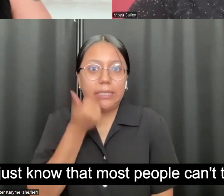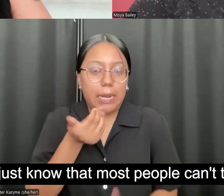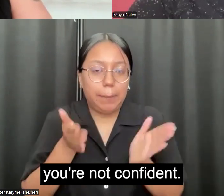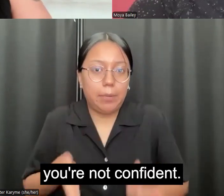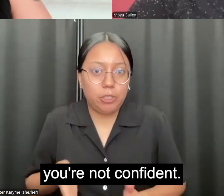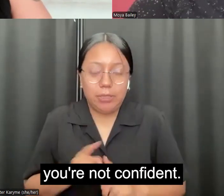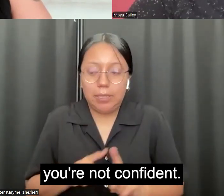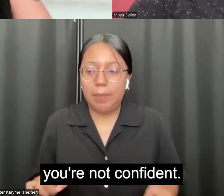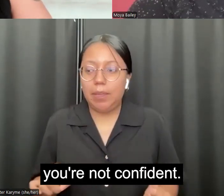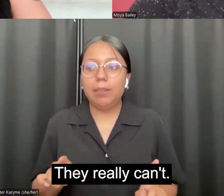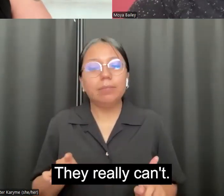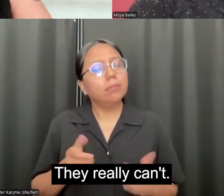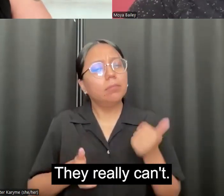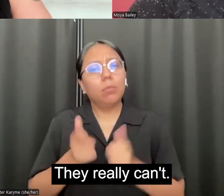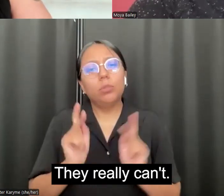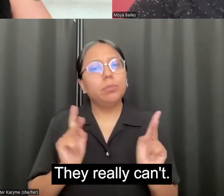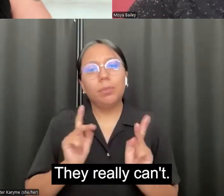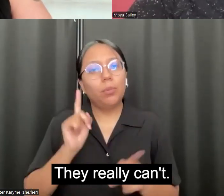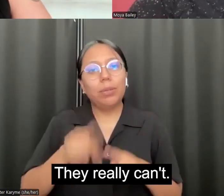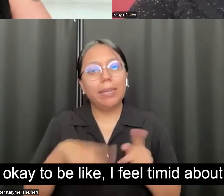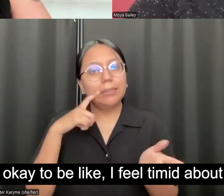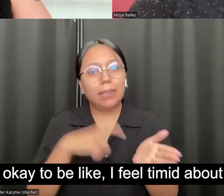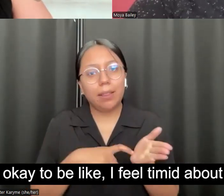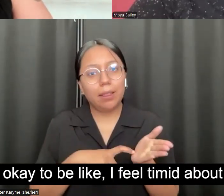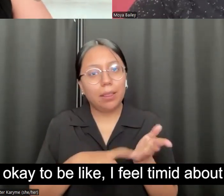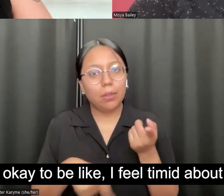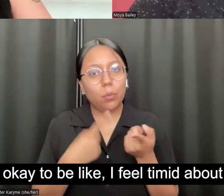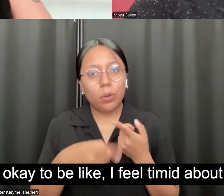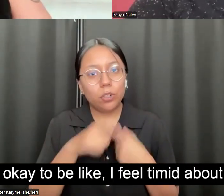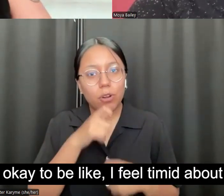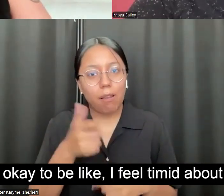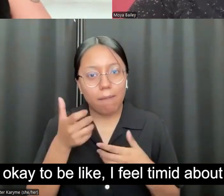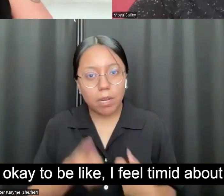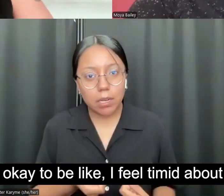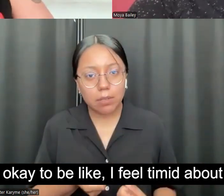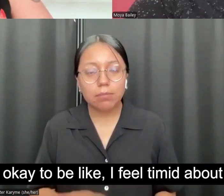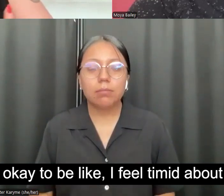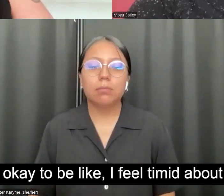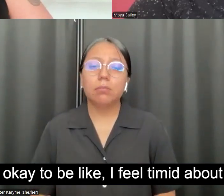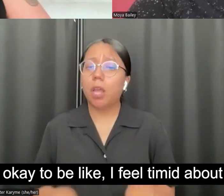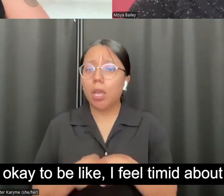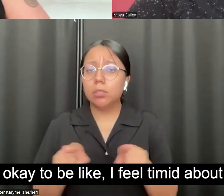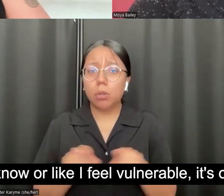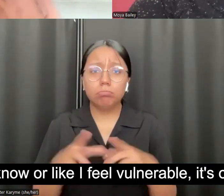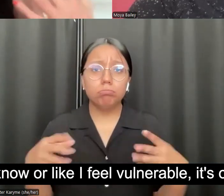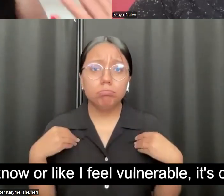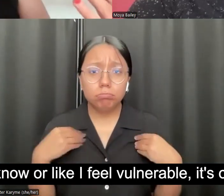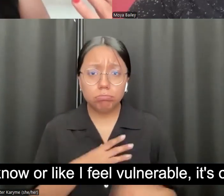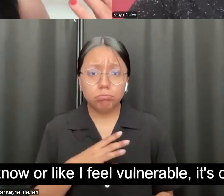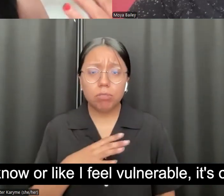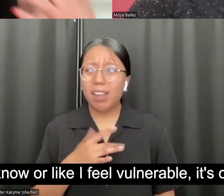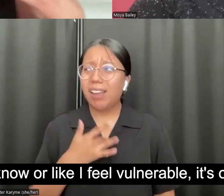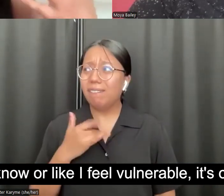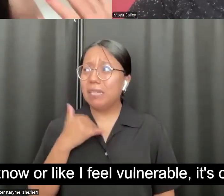people can't tell when you're not confident, like they really can't. And it's also okay to be like, I feel timid about this, or like, I don't